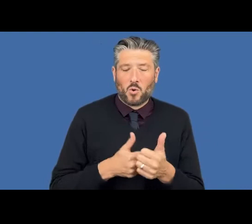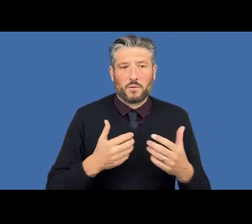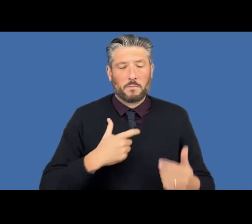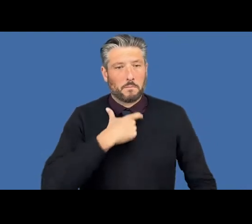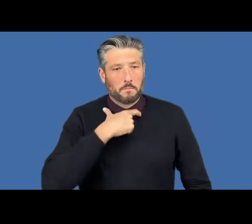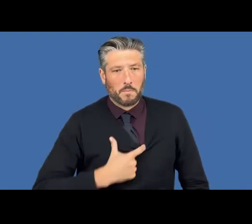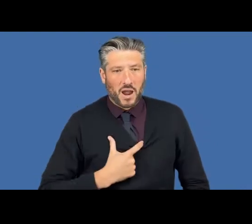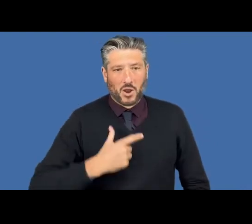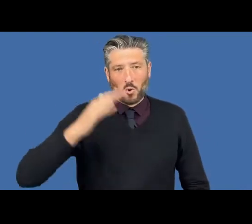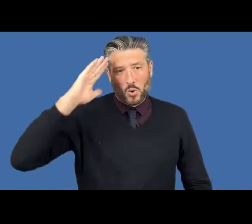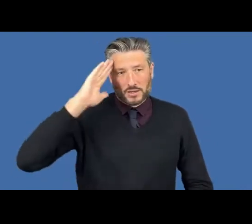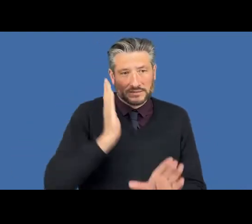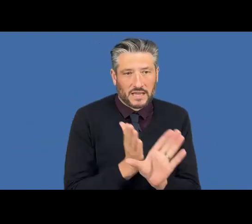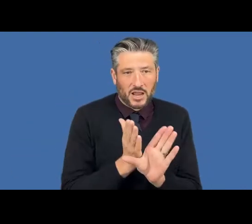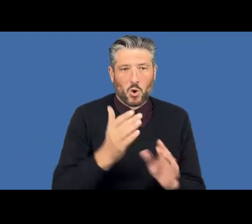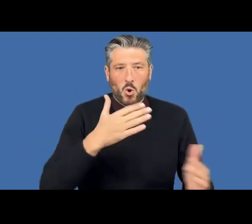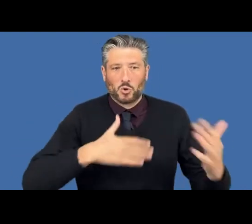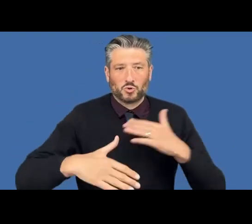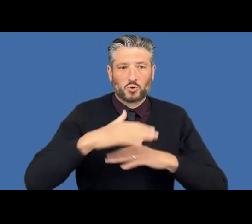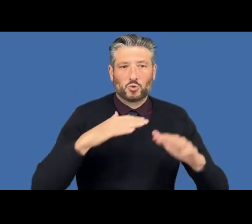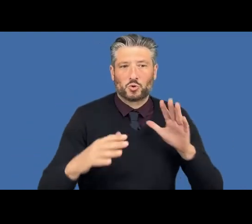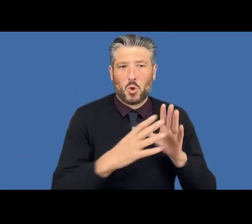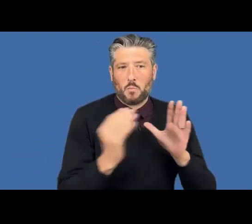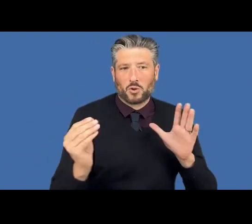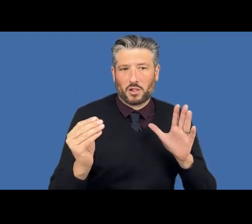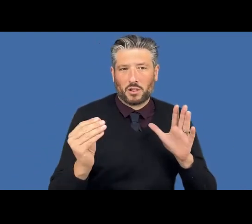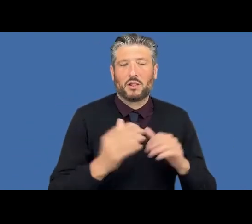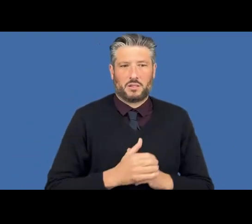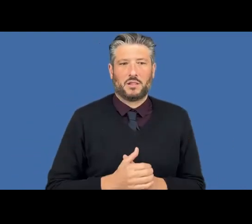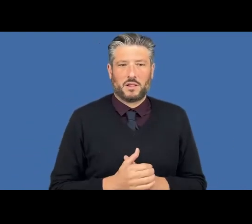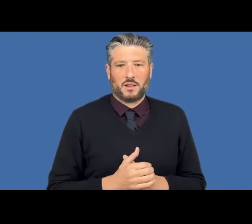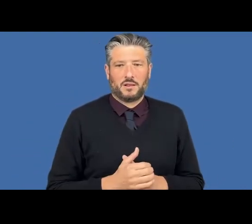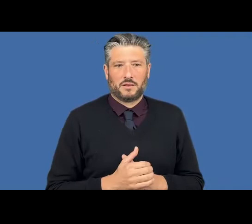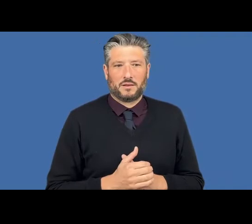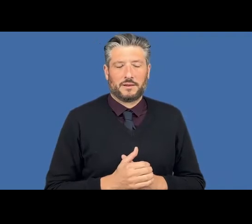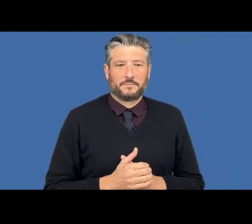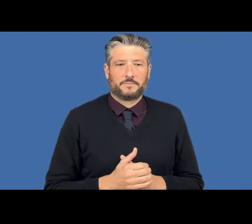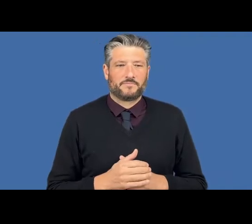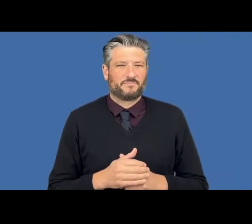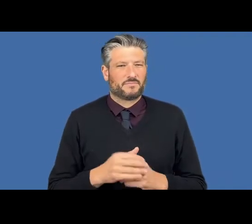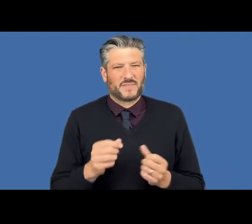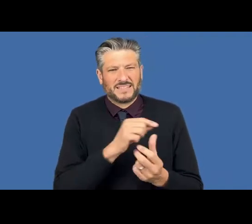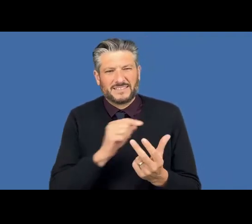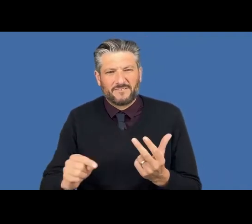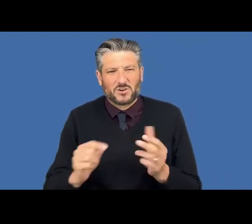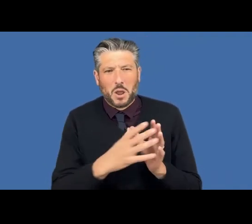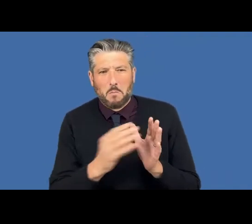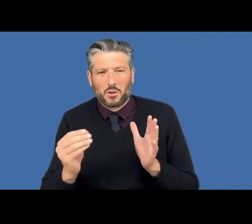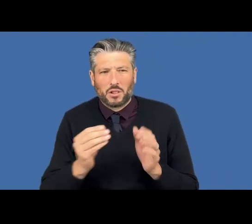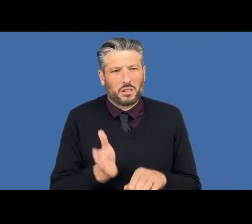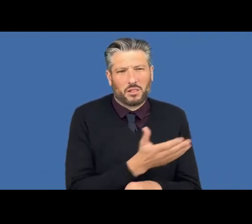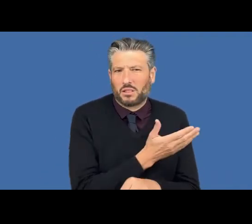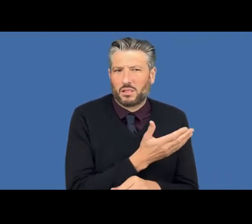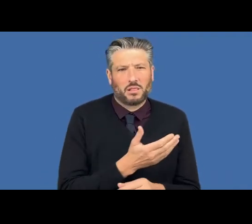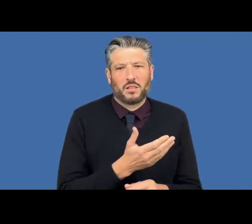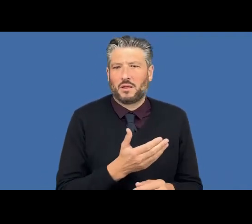biopsychosocial model of disability rather than the medical model or the social model, because it sort of meets in between and